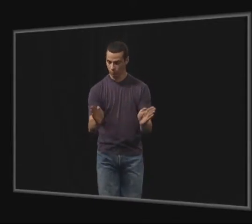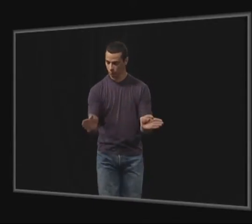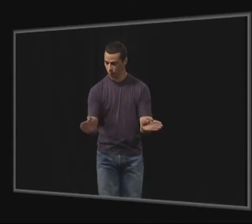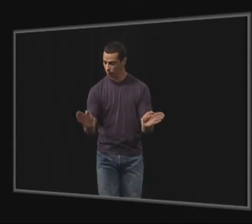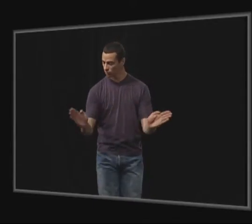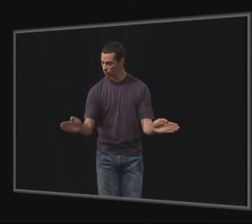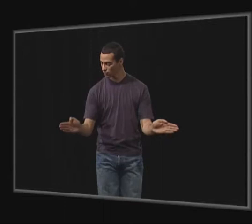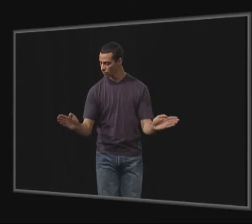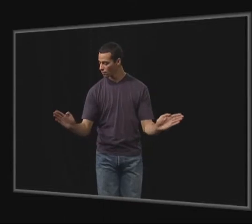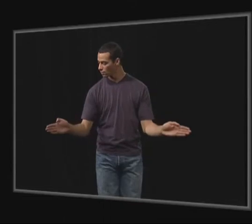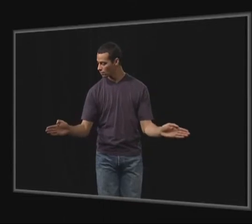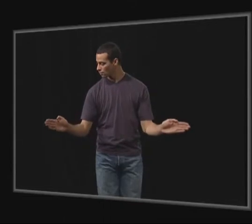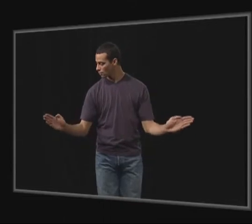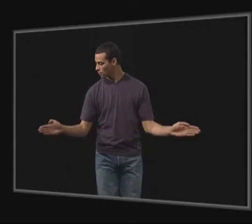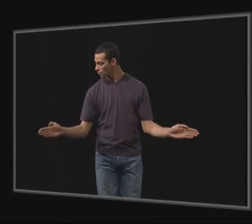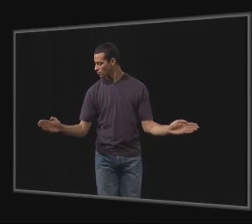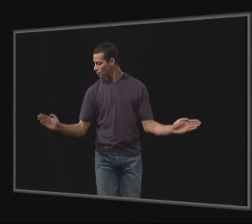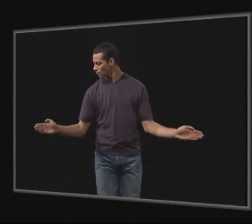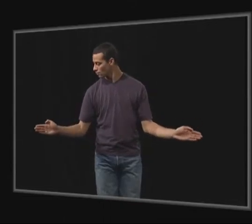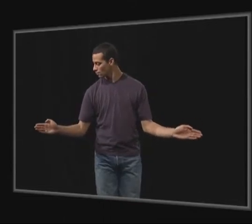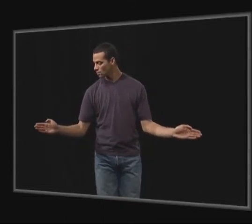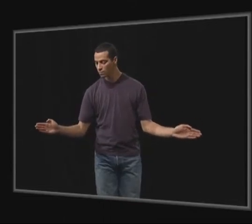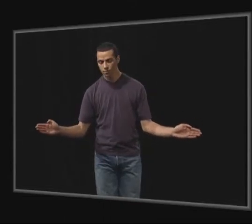Each. Each.